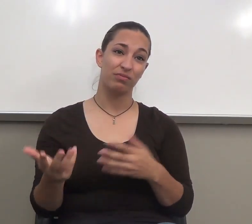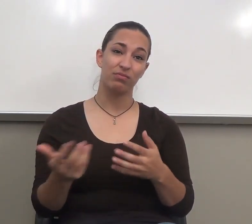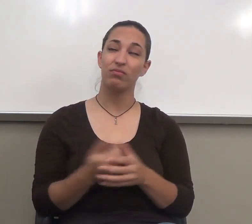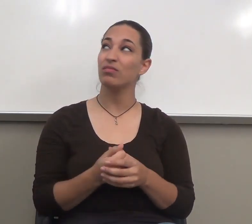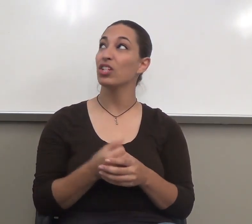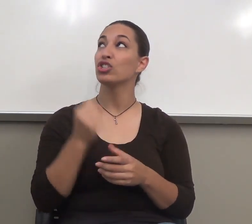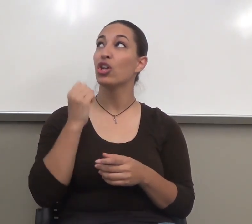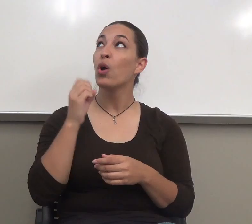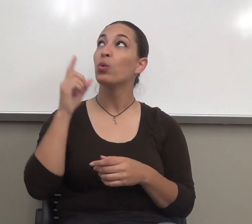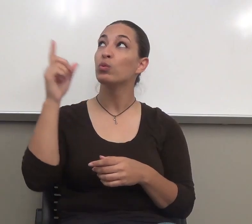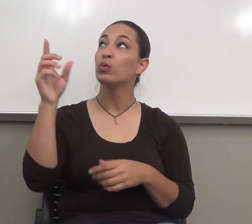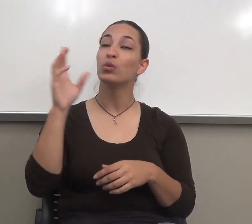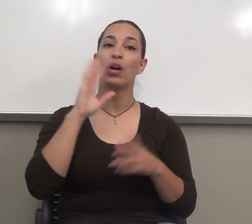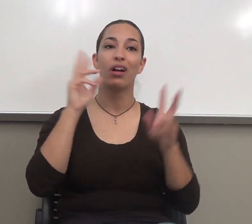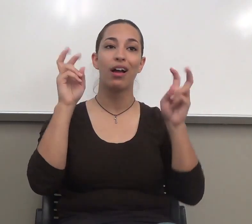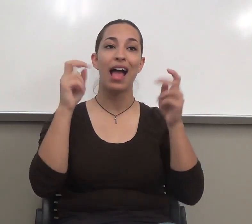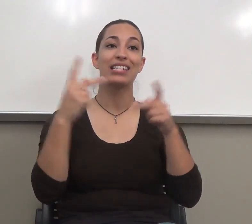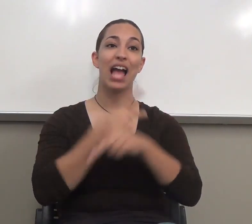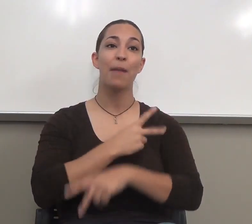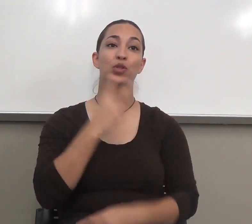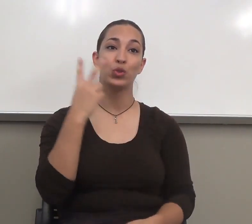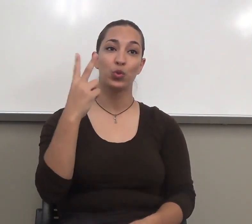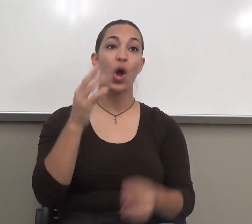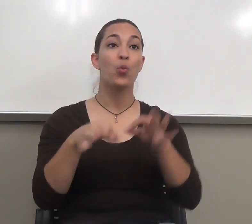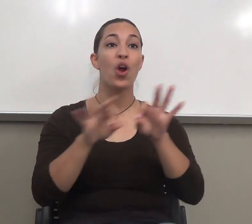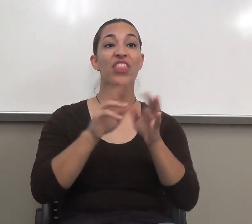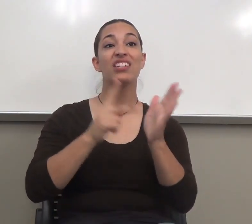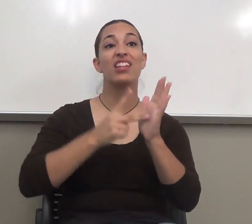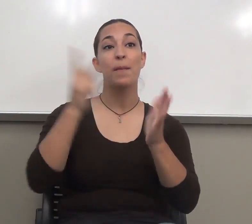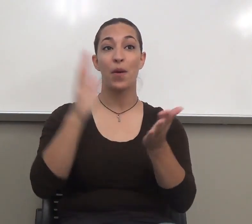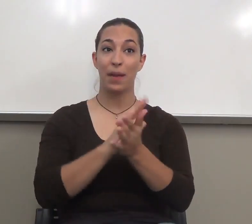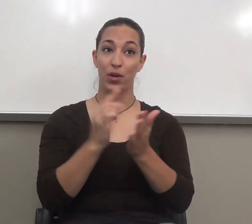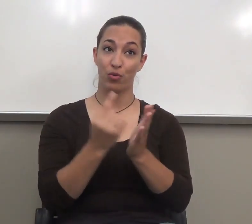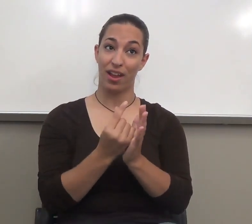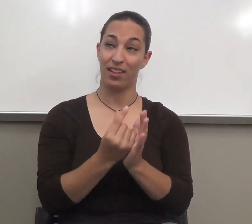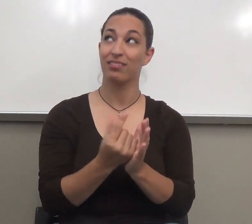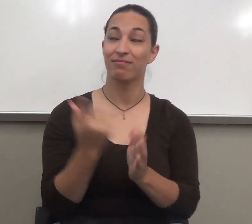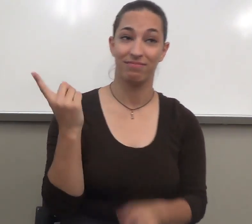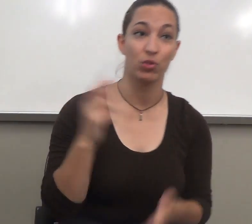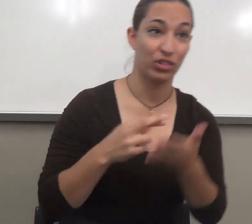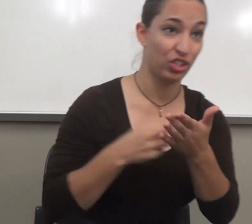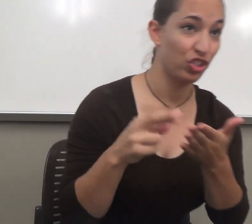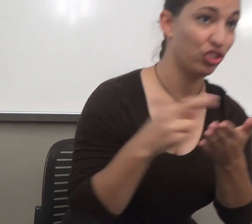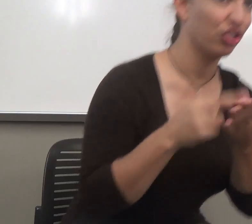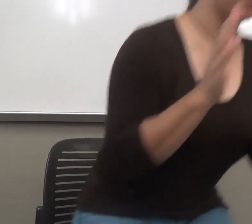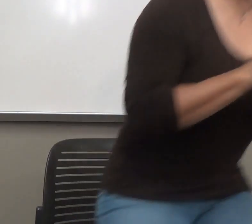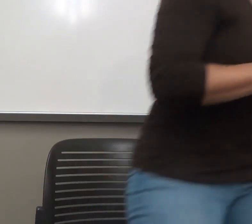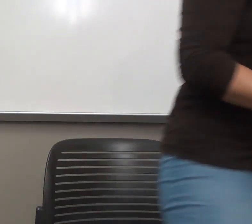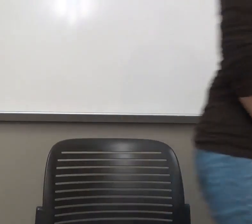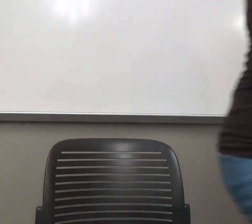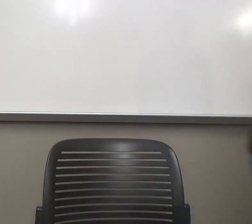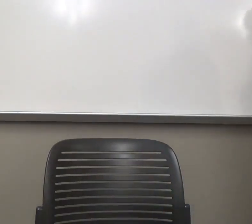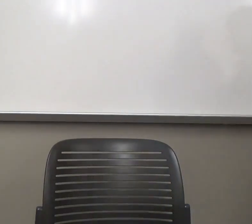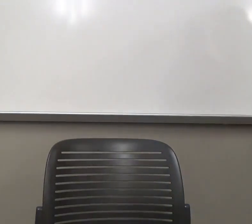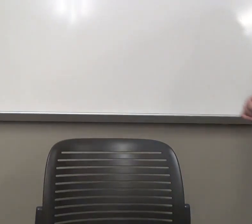it's times 2. It's worth a double paper grade, okay, research paper. And don't worry, you will have, how many people have done